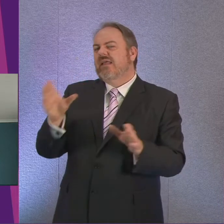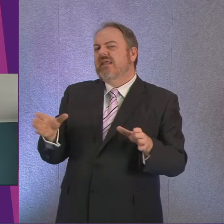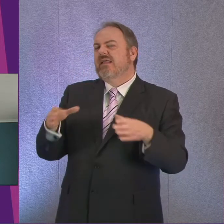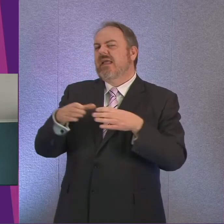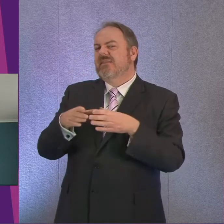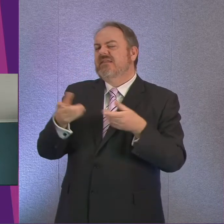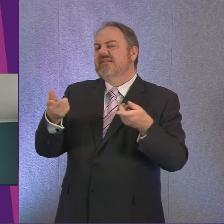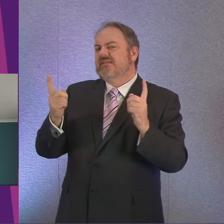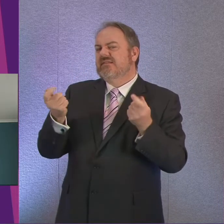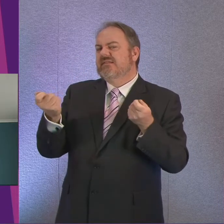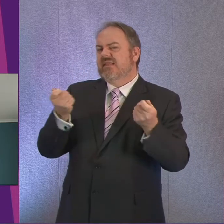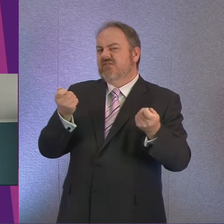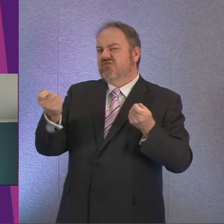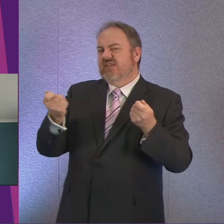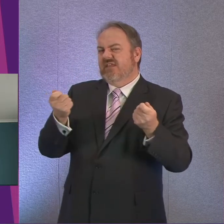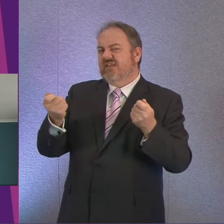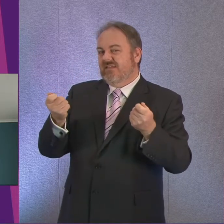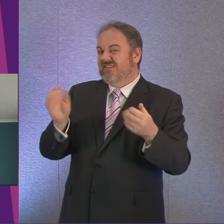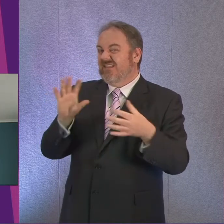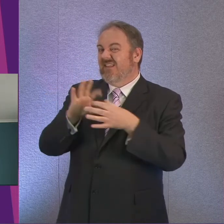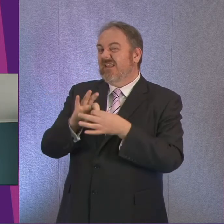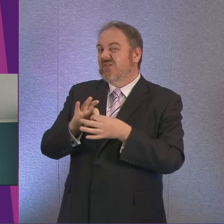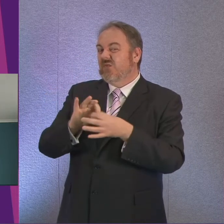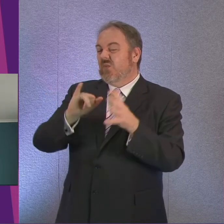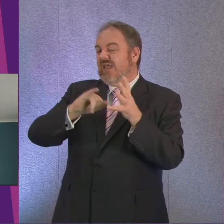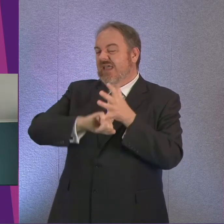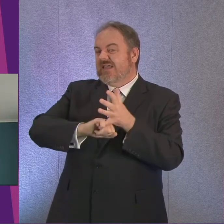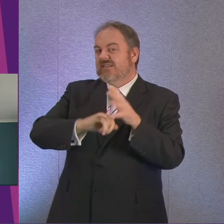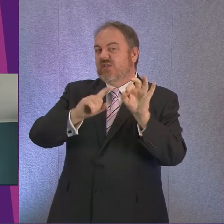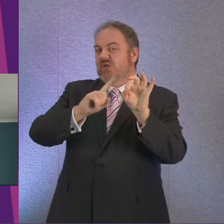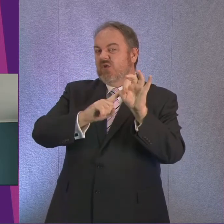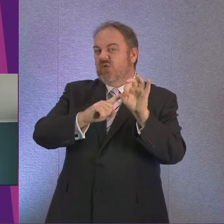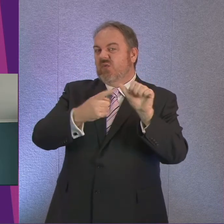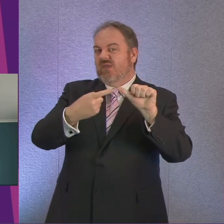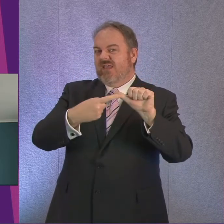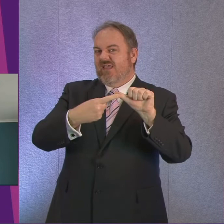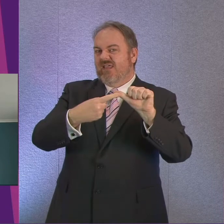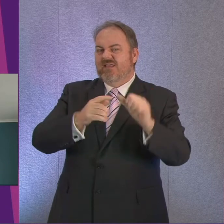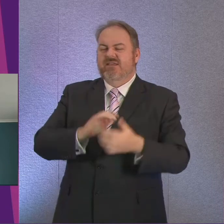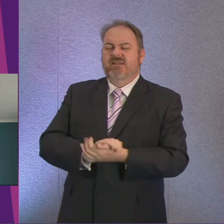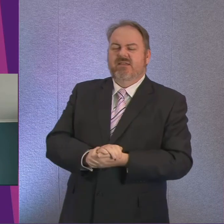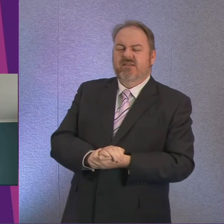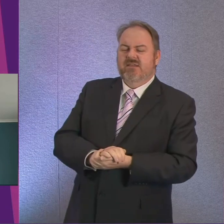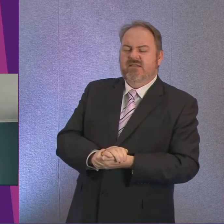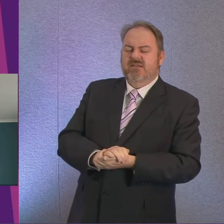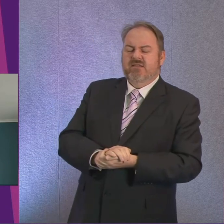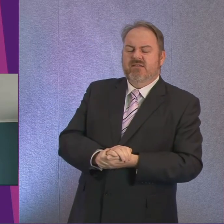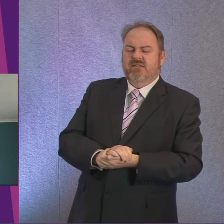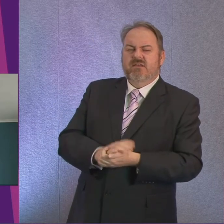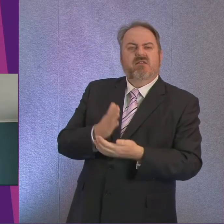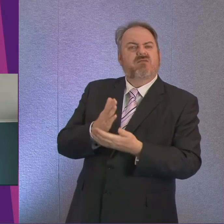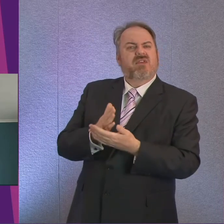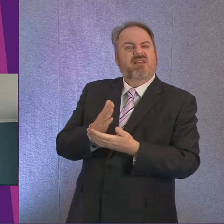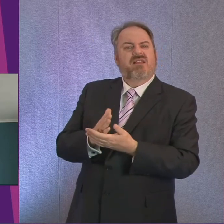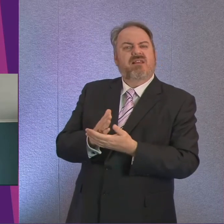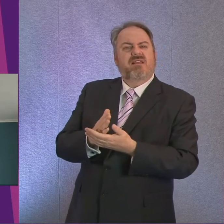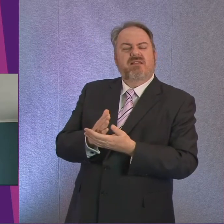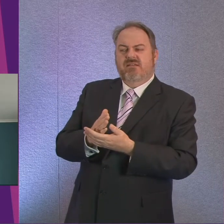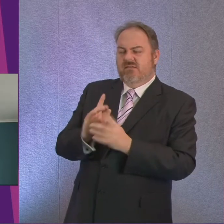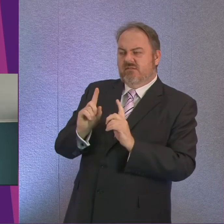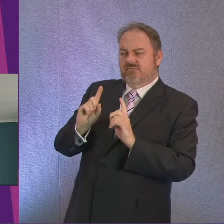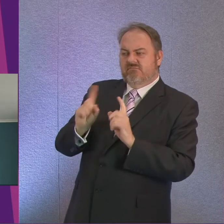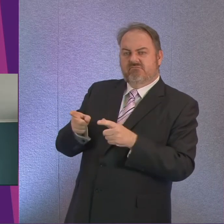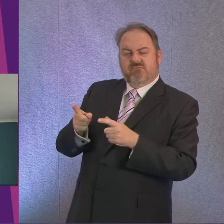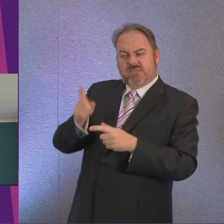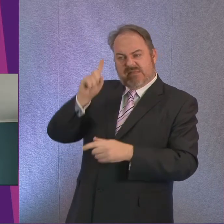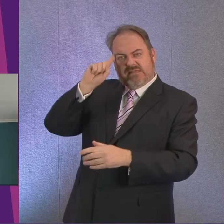following on the questions about the SQA. In terms of the awarding and the moderation, how